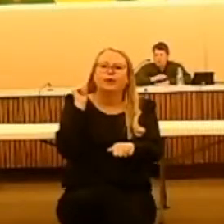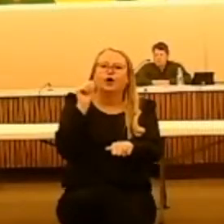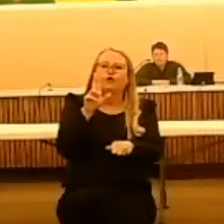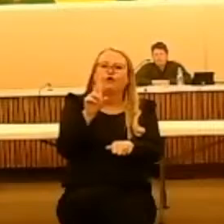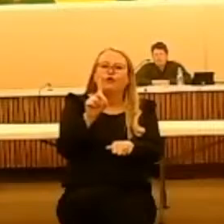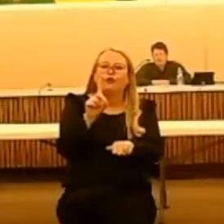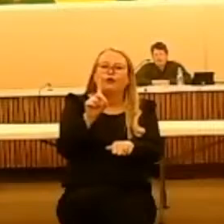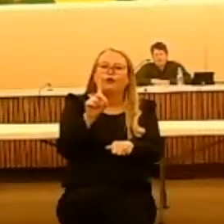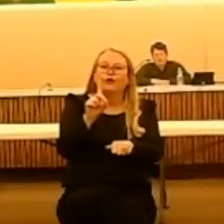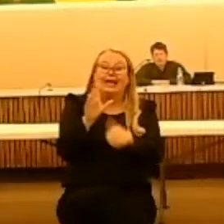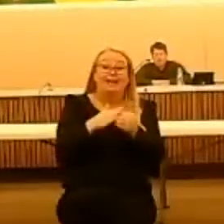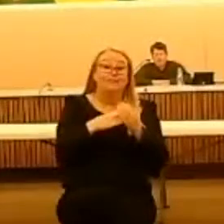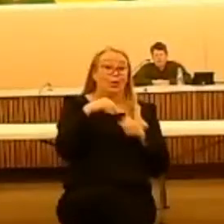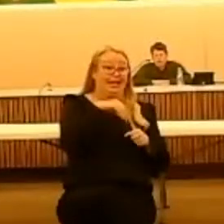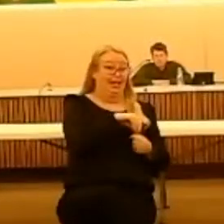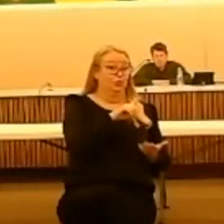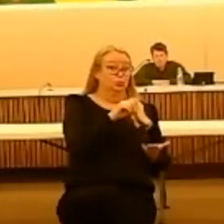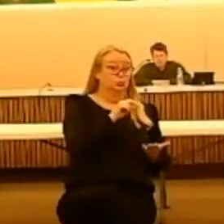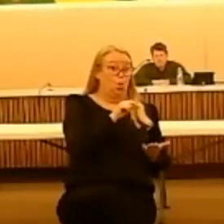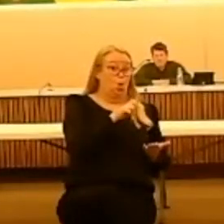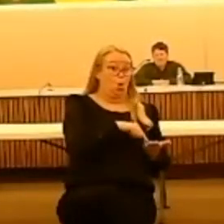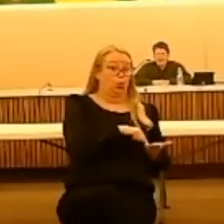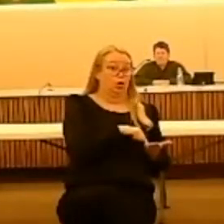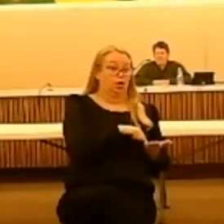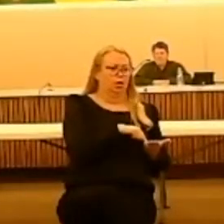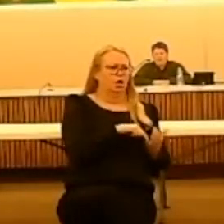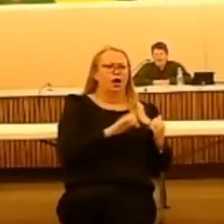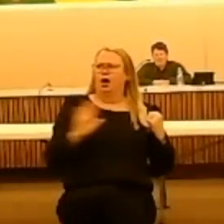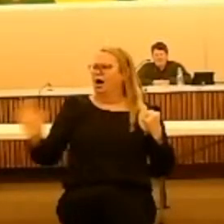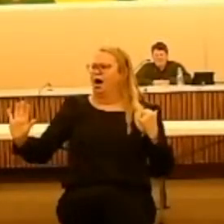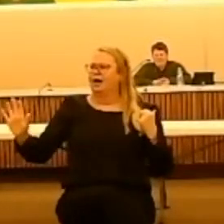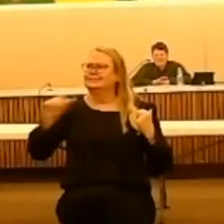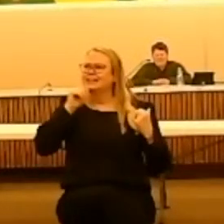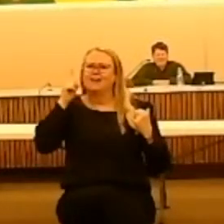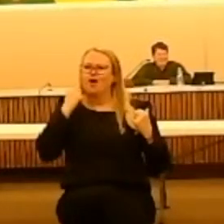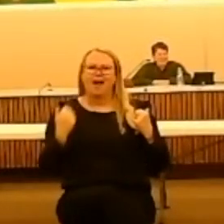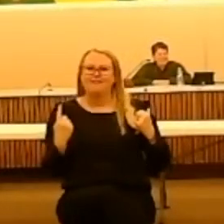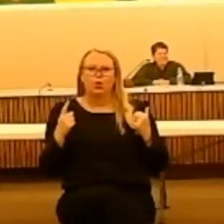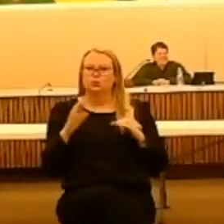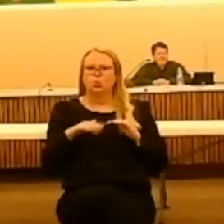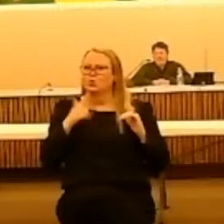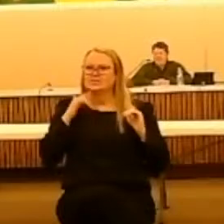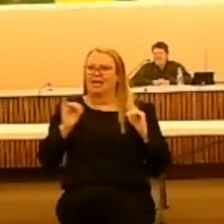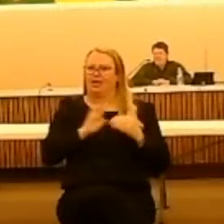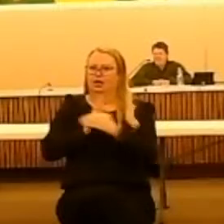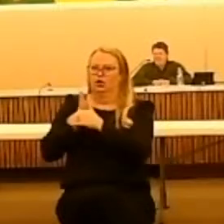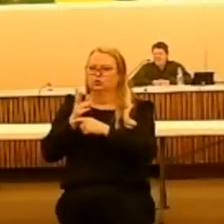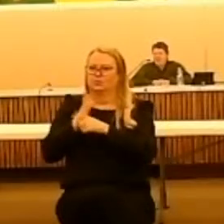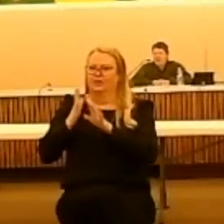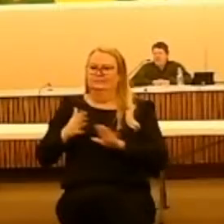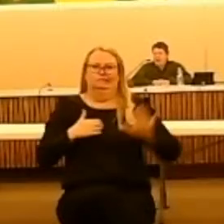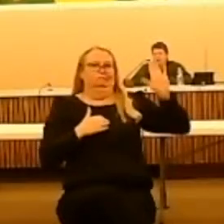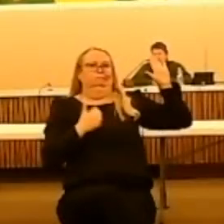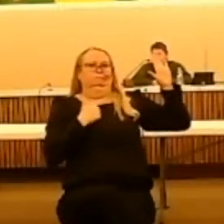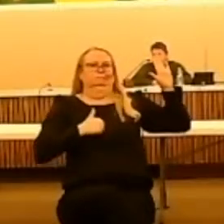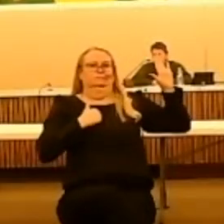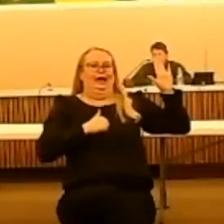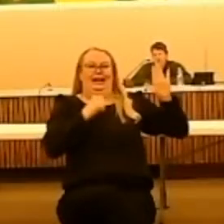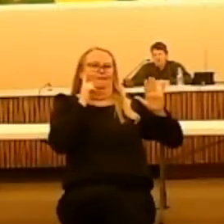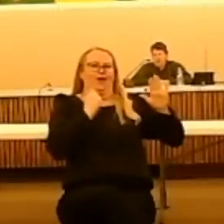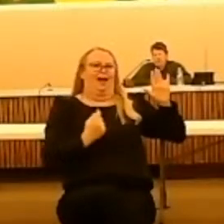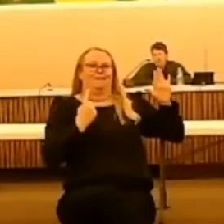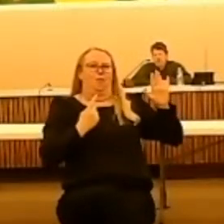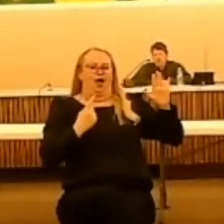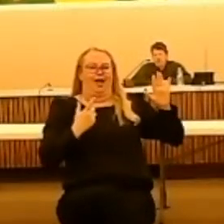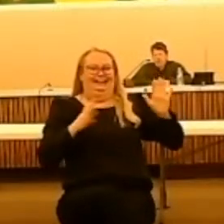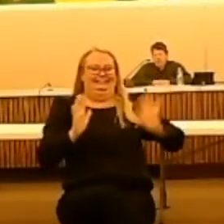zoned PUD. Do me a favor, don't use that term. It's not forever wild. Sorry, not forever wild. I'll call it no bill. Well, the only